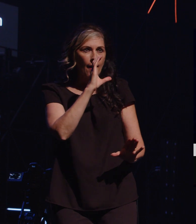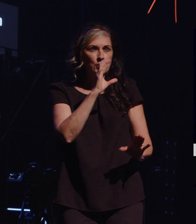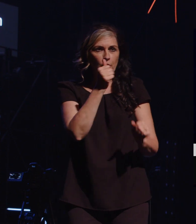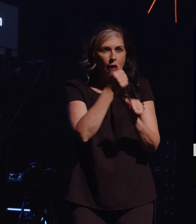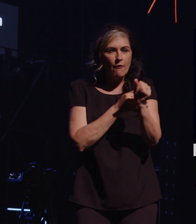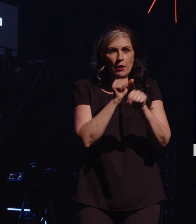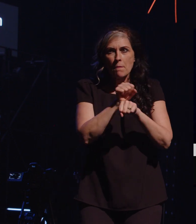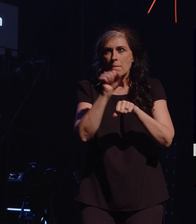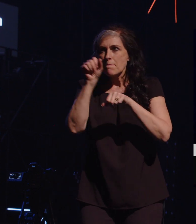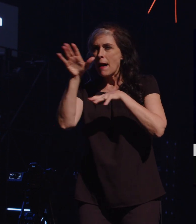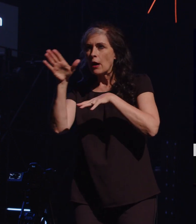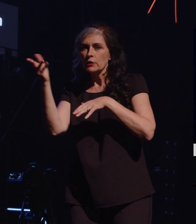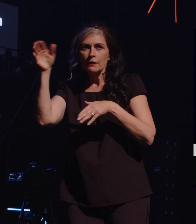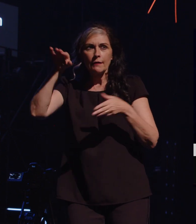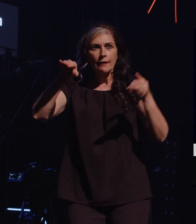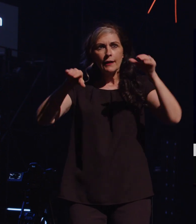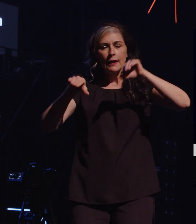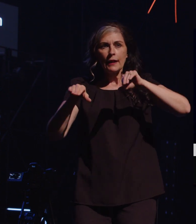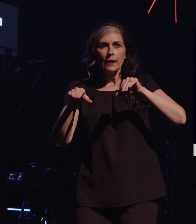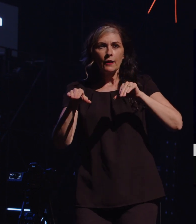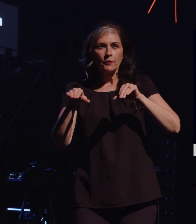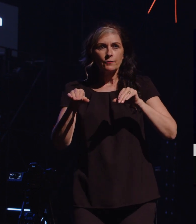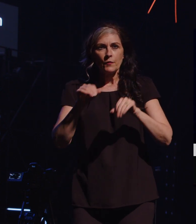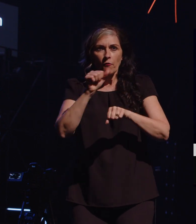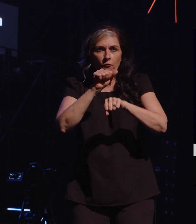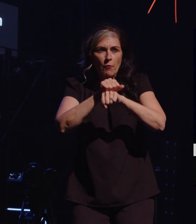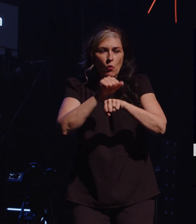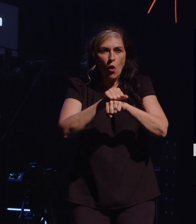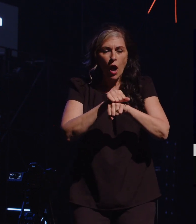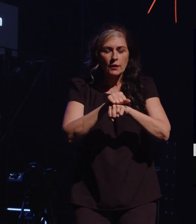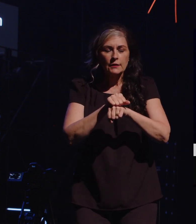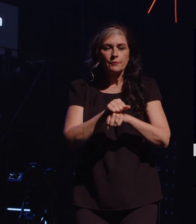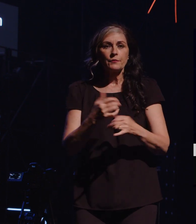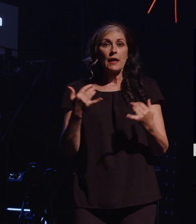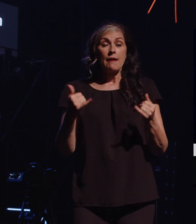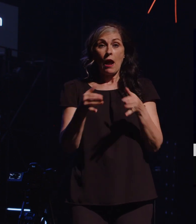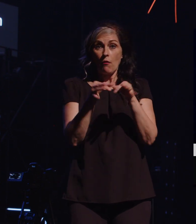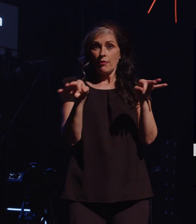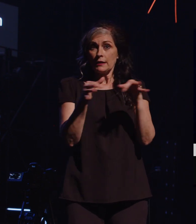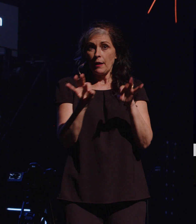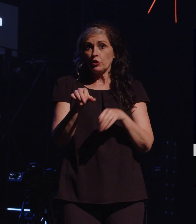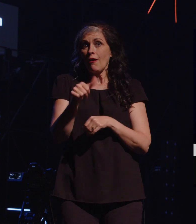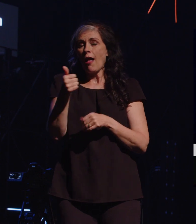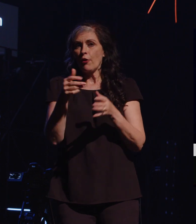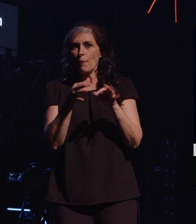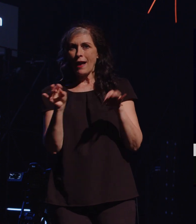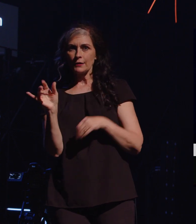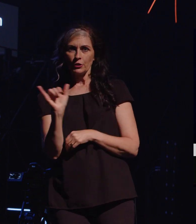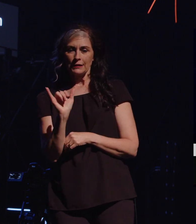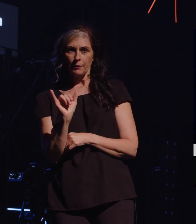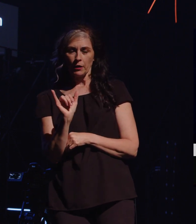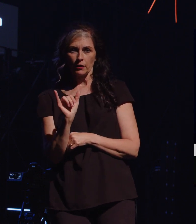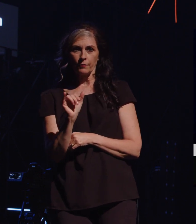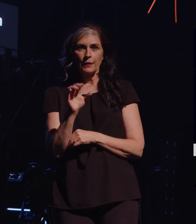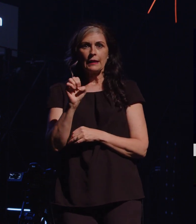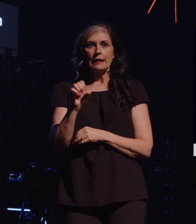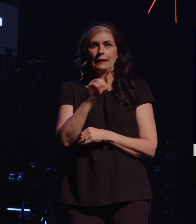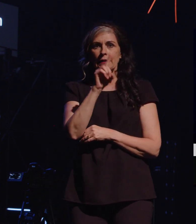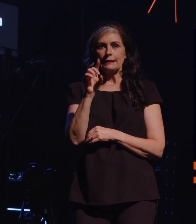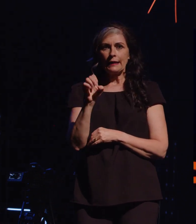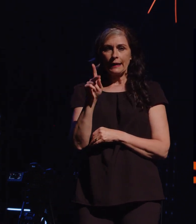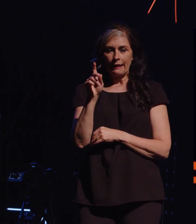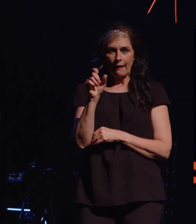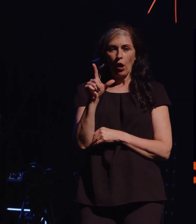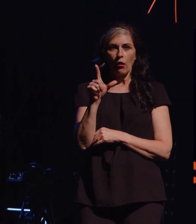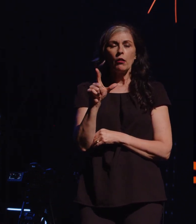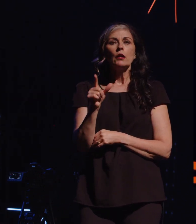every mountain and hill from the crevices of the rocks. Now, in this passage and other passages like another one in Ezekiel, it was